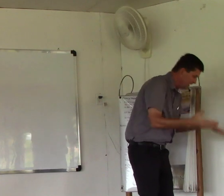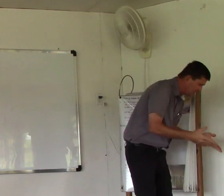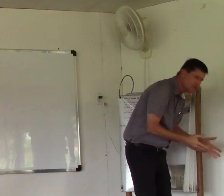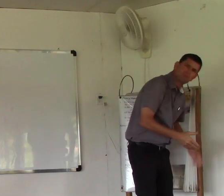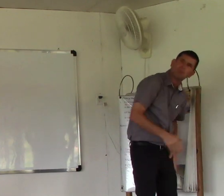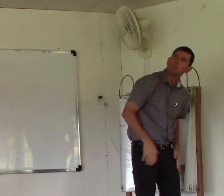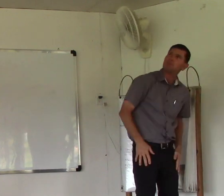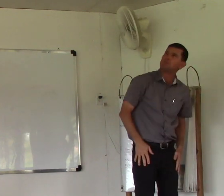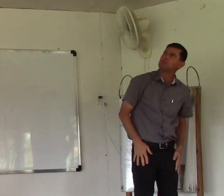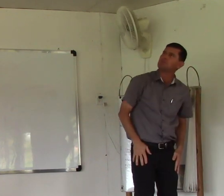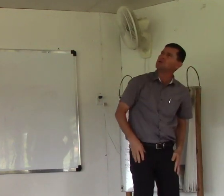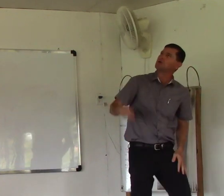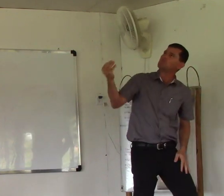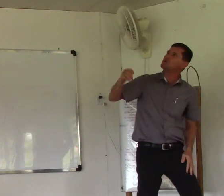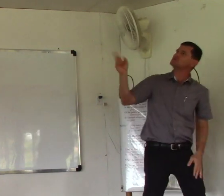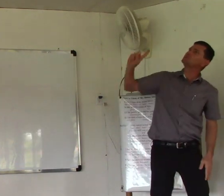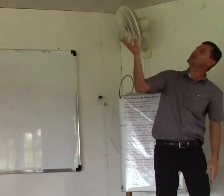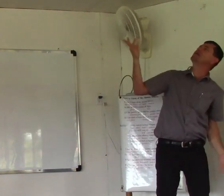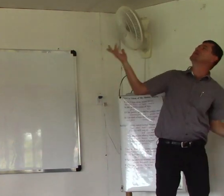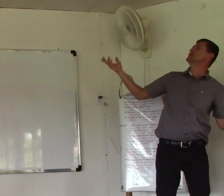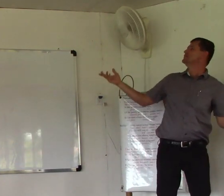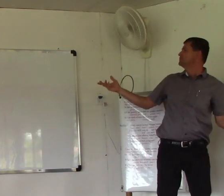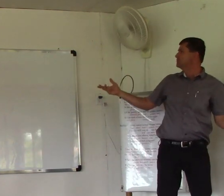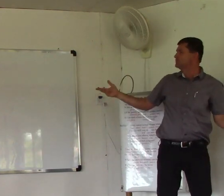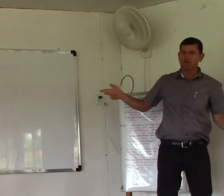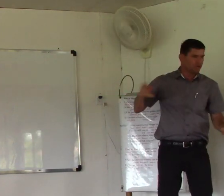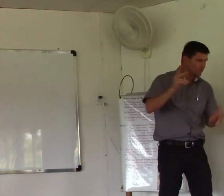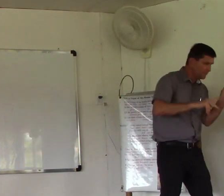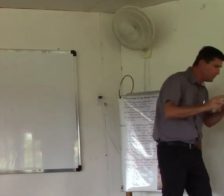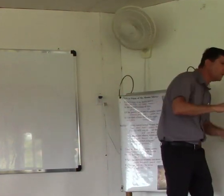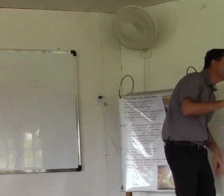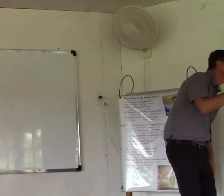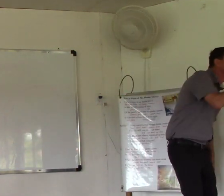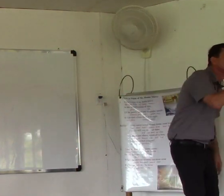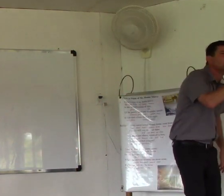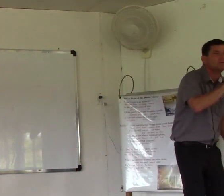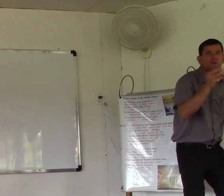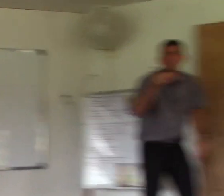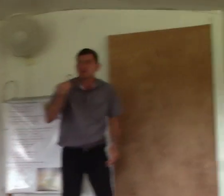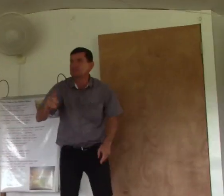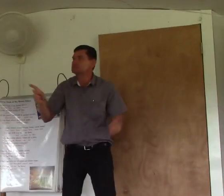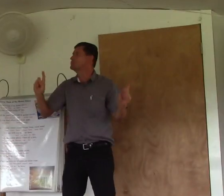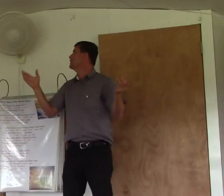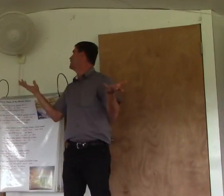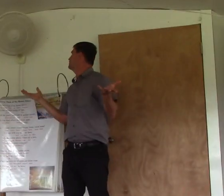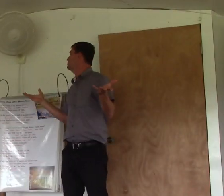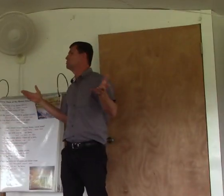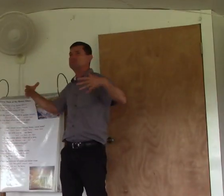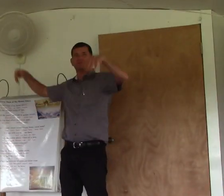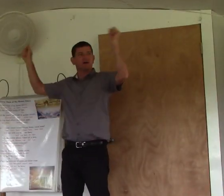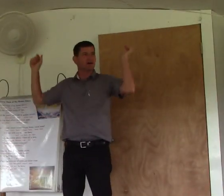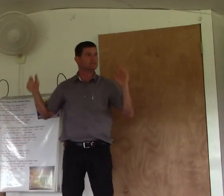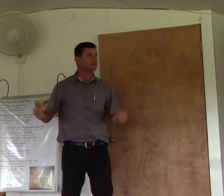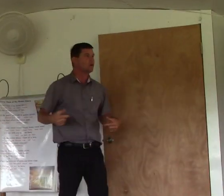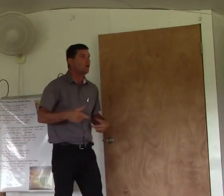here. Moses, where? The people? Moses, where? God.